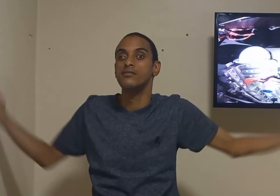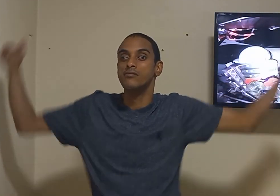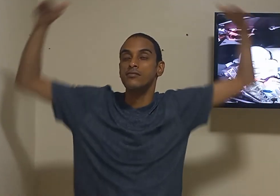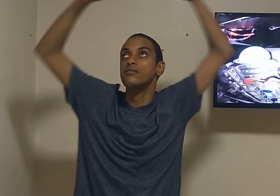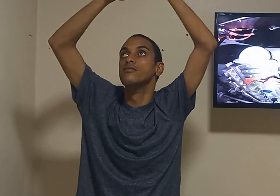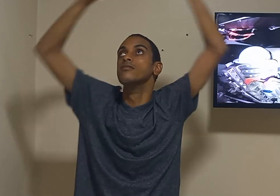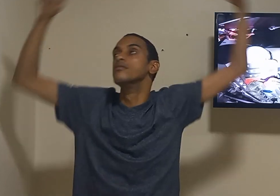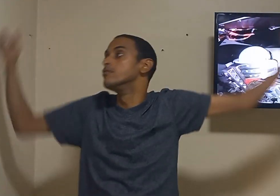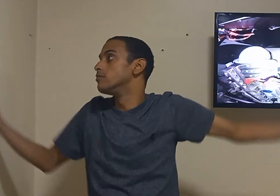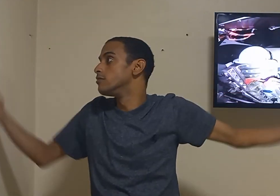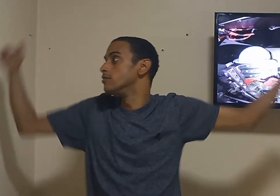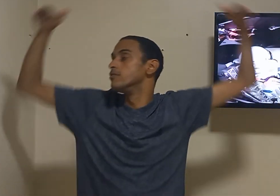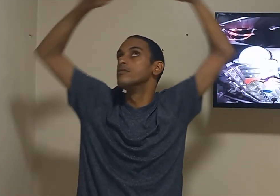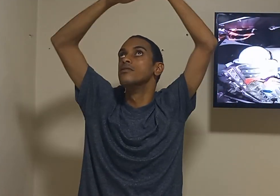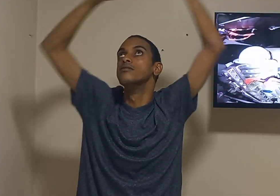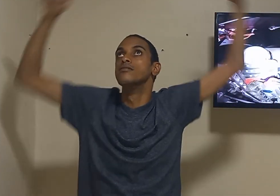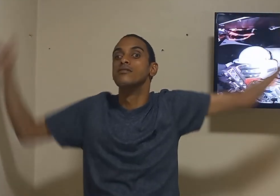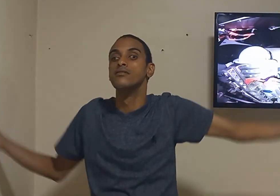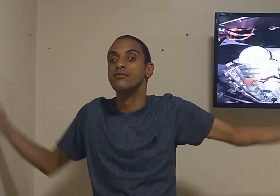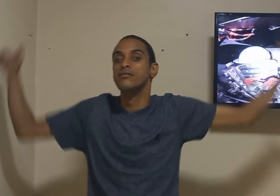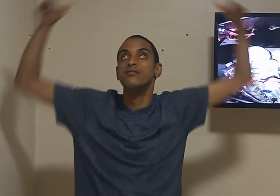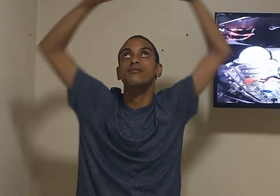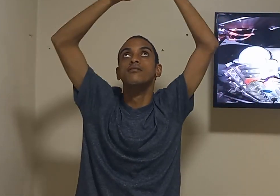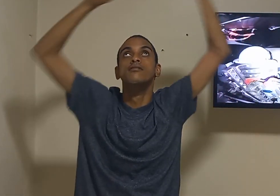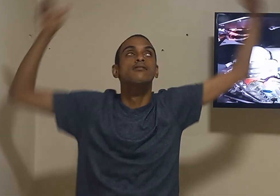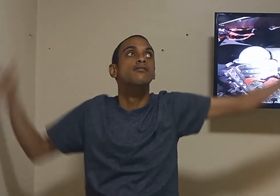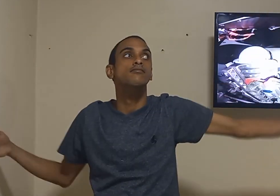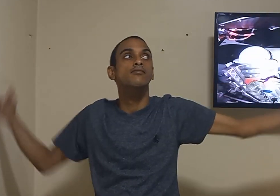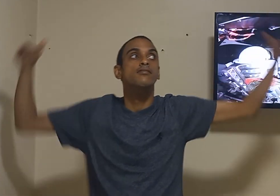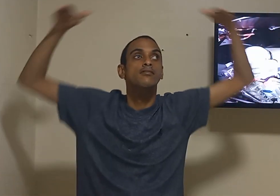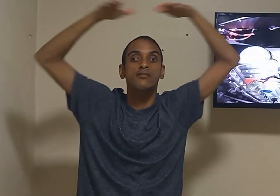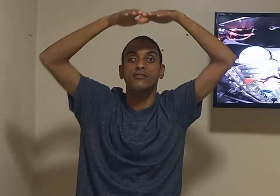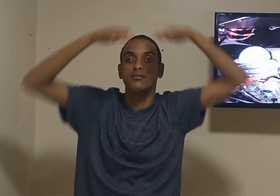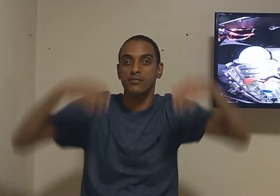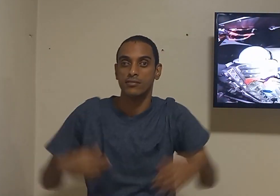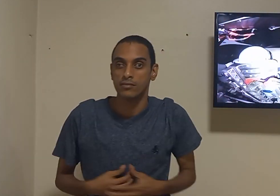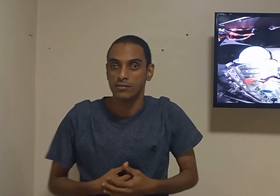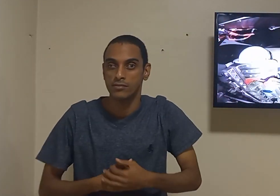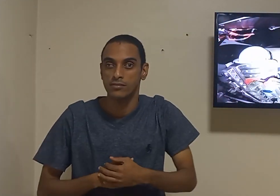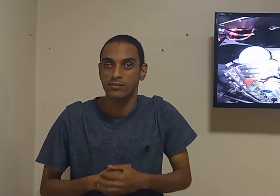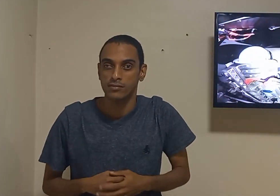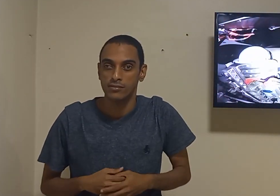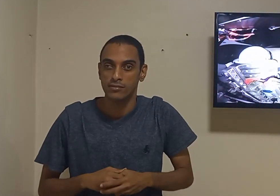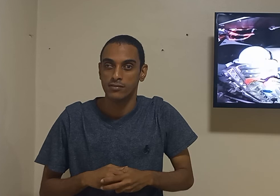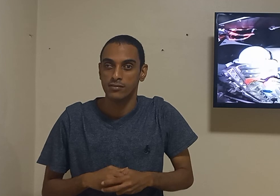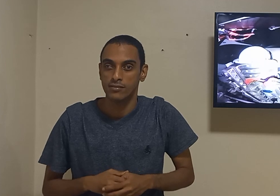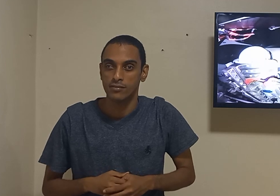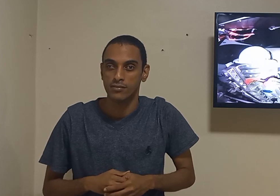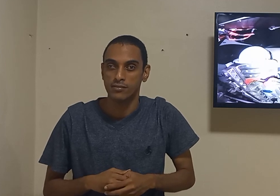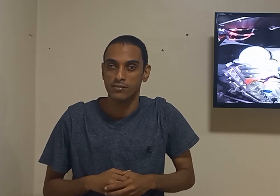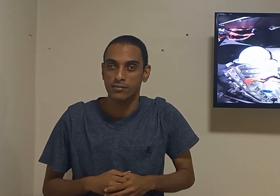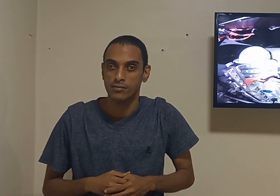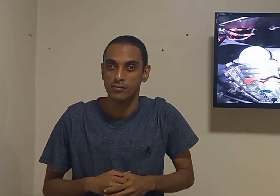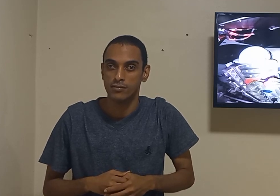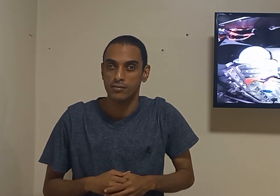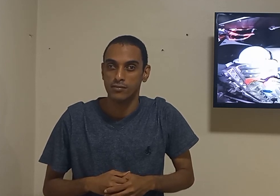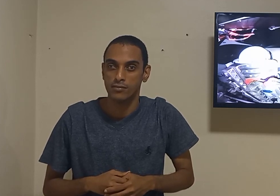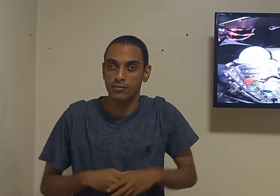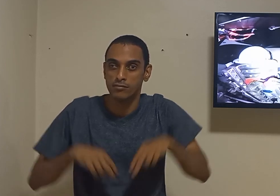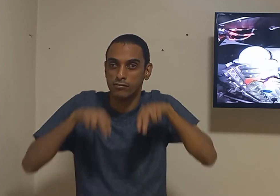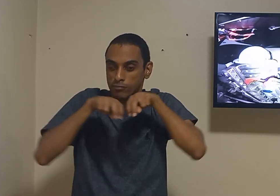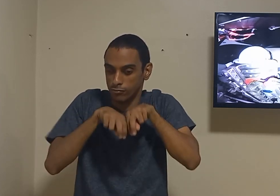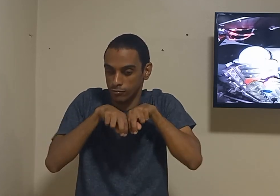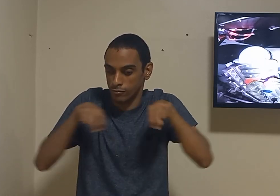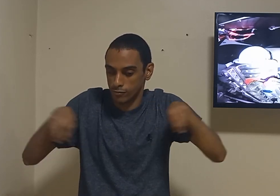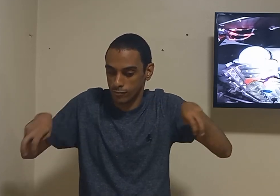our Moonikin, who is wearing the Orion Crew Survival spacesuit. This will be the spacesuit that will be utilized by